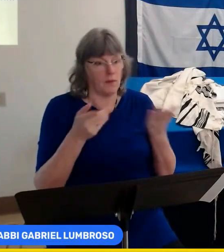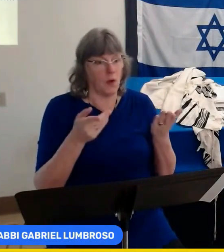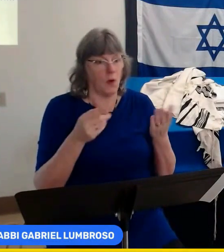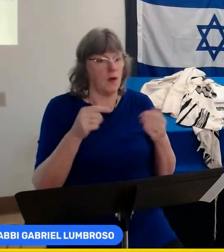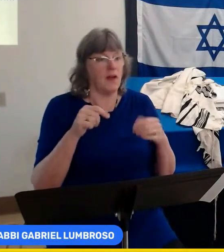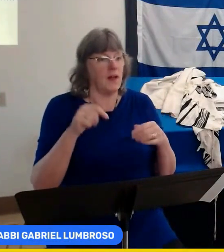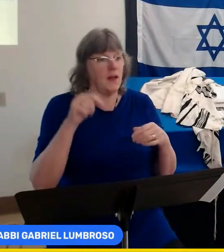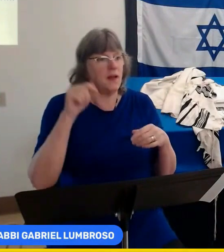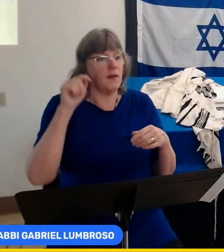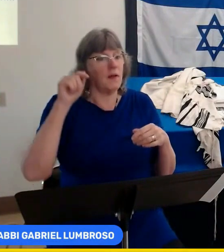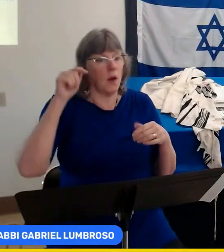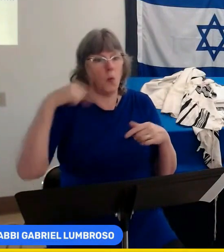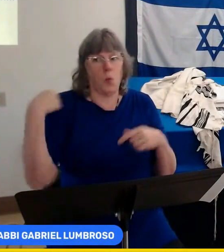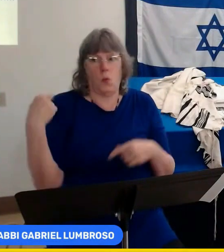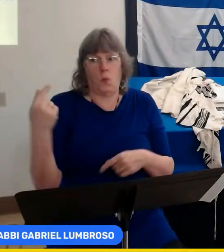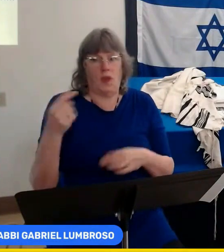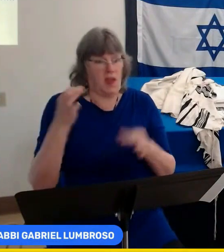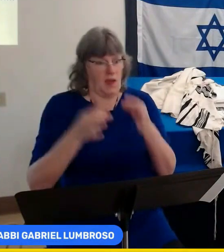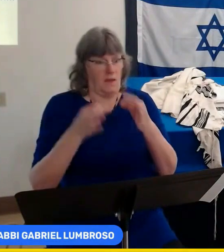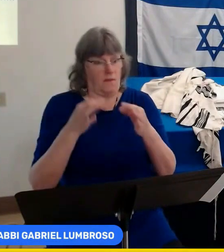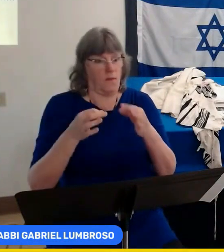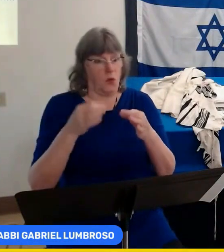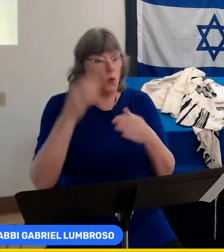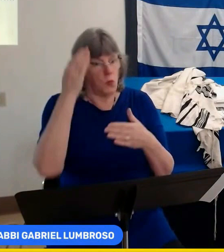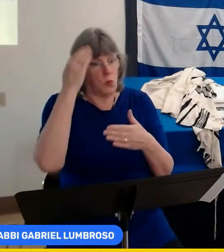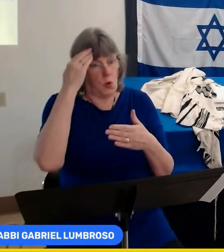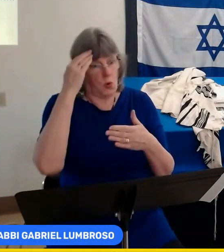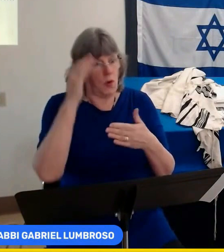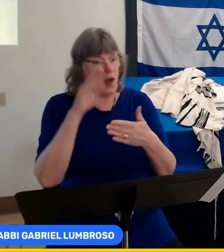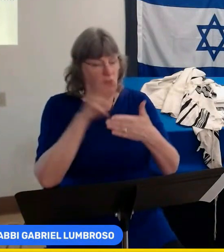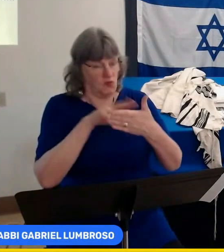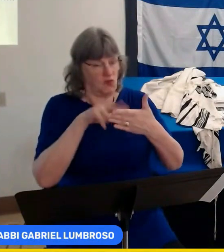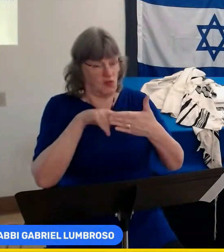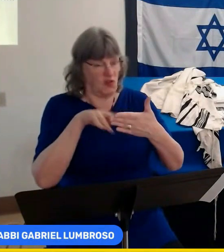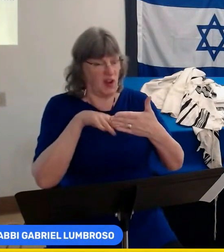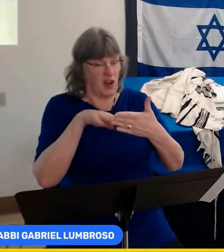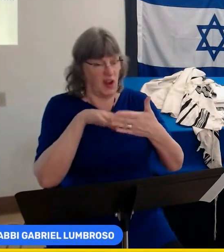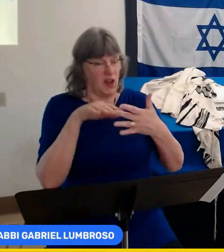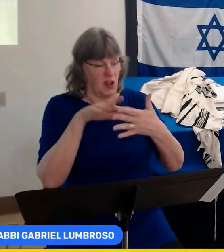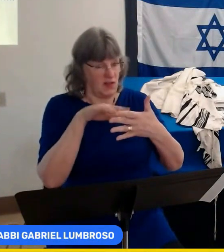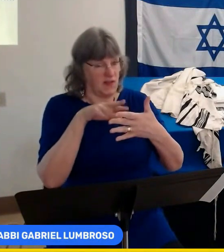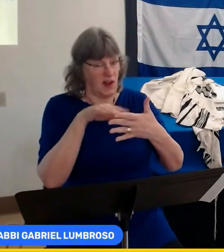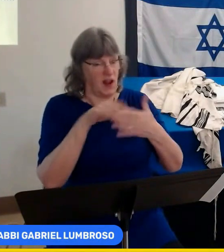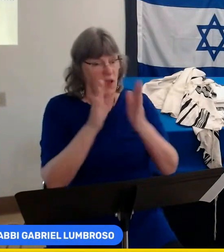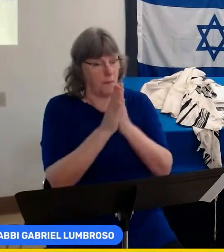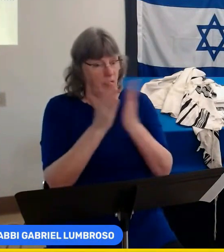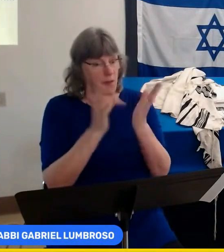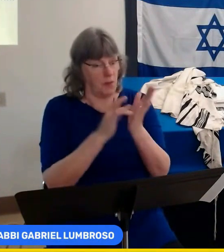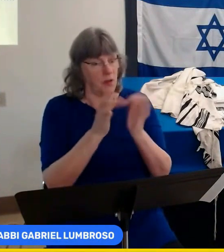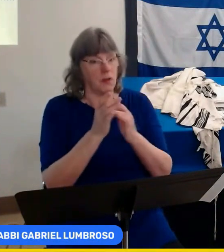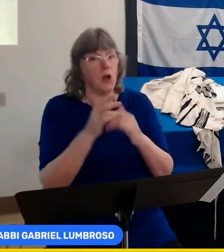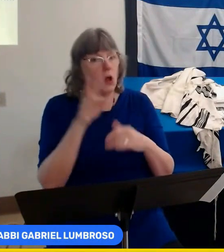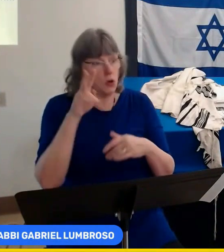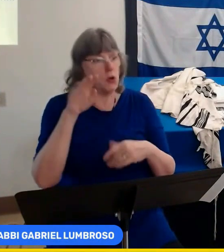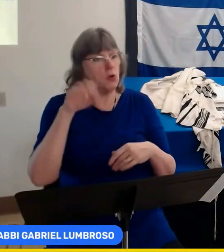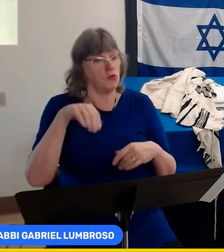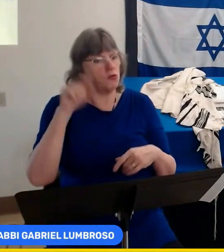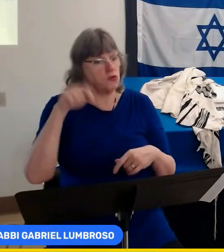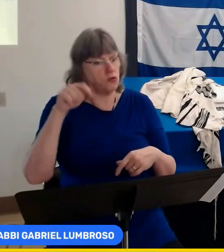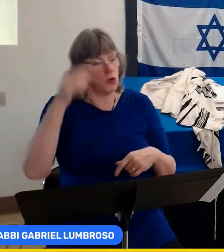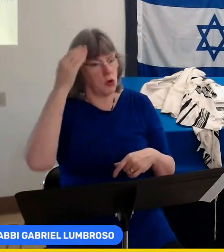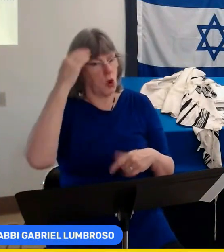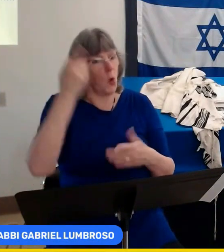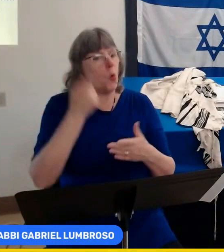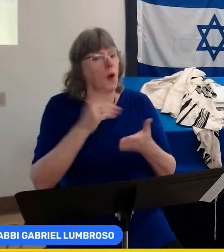you read it from the Hebrews' perspective, yeah, you know what it means. This time, and saying, "The time